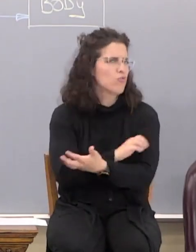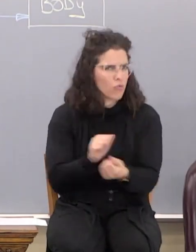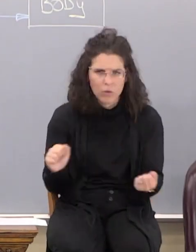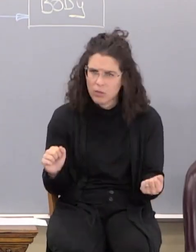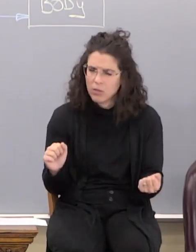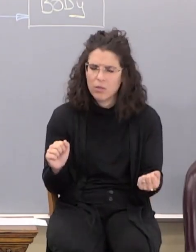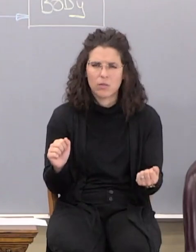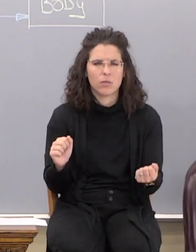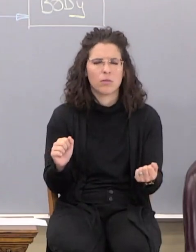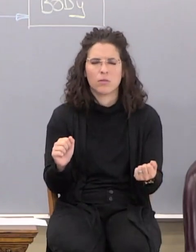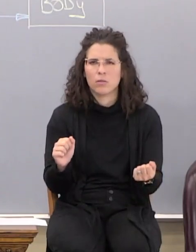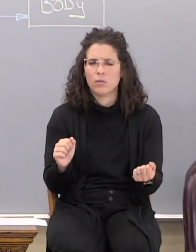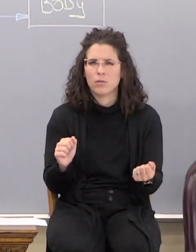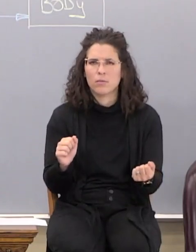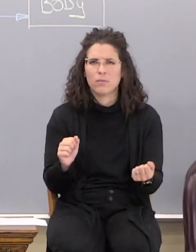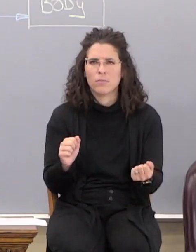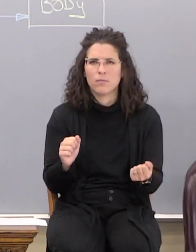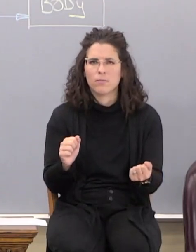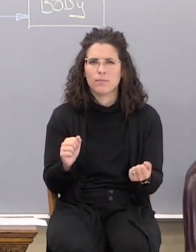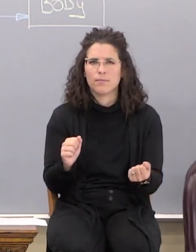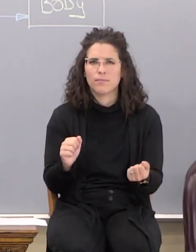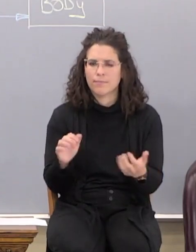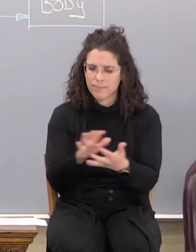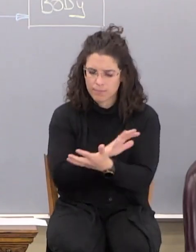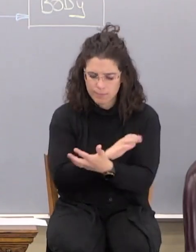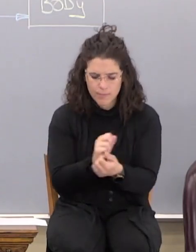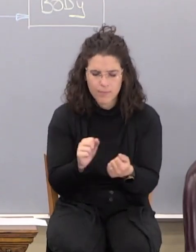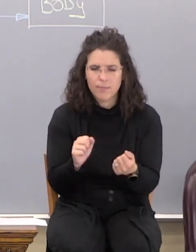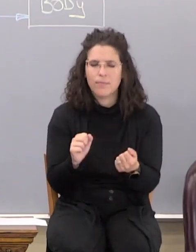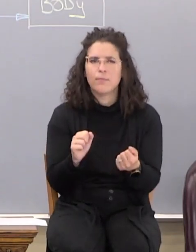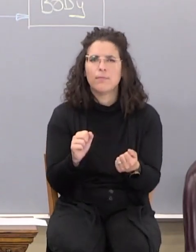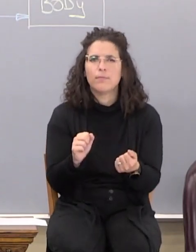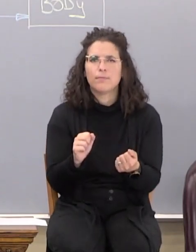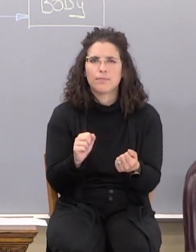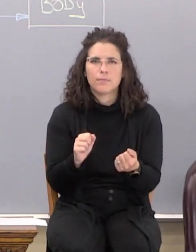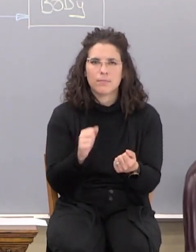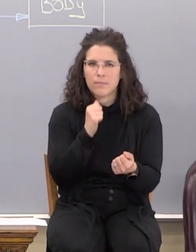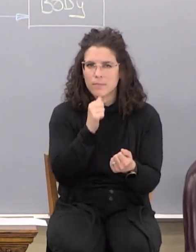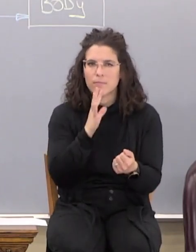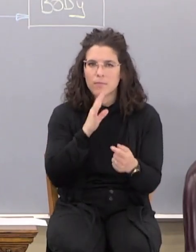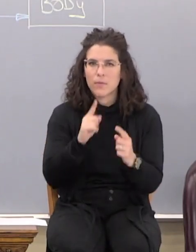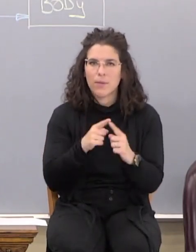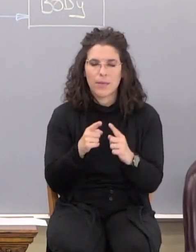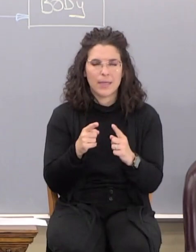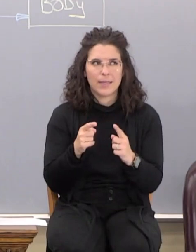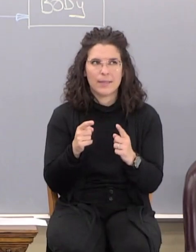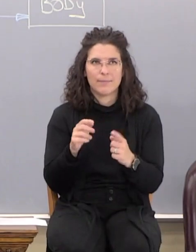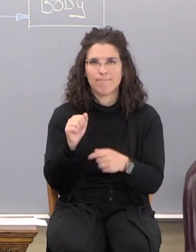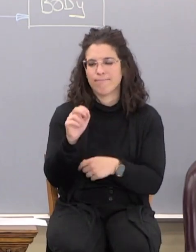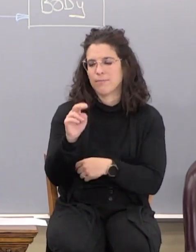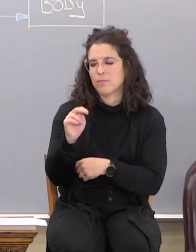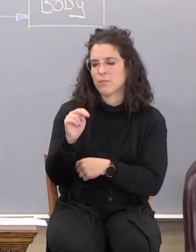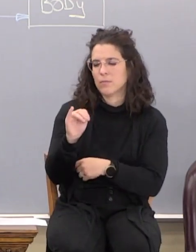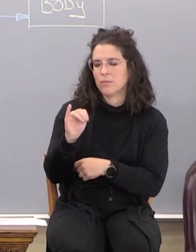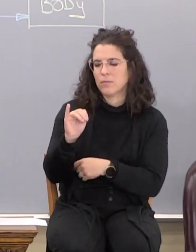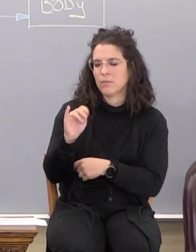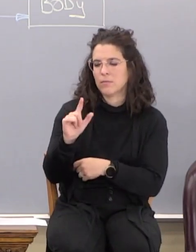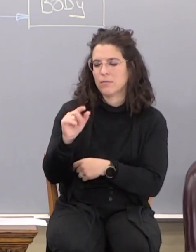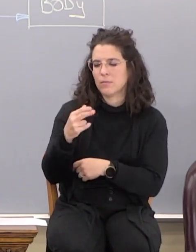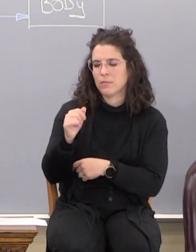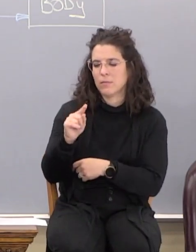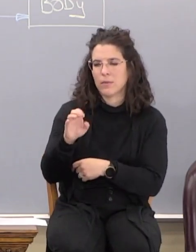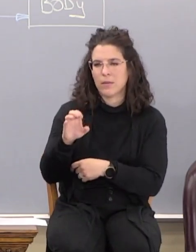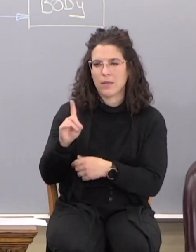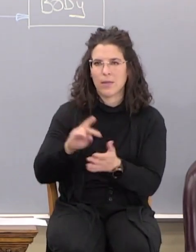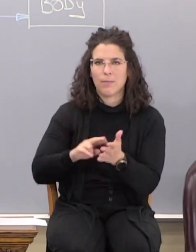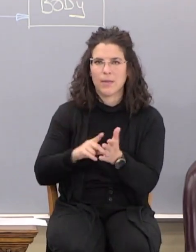destroyed. And when it says it's destroyed, he's not talking about being annihilated. It's just put out of